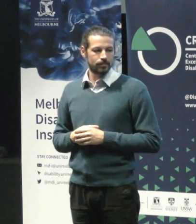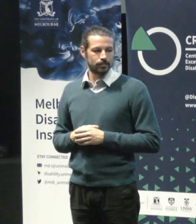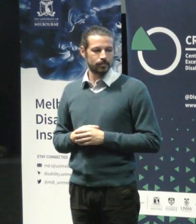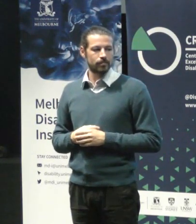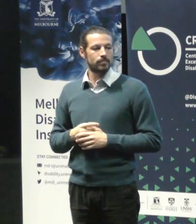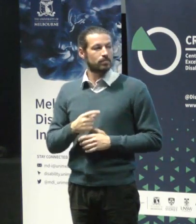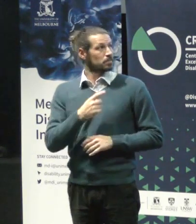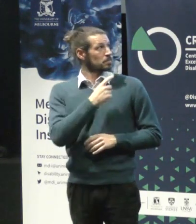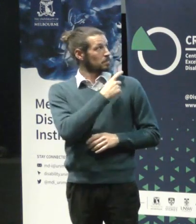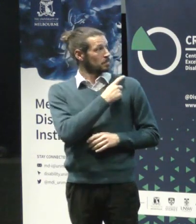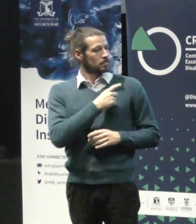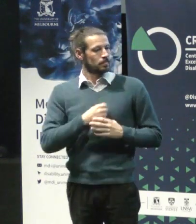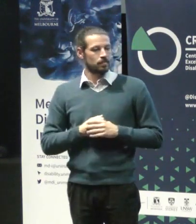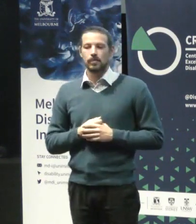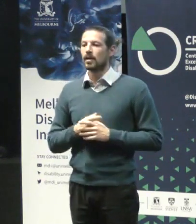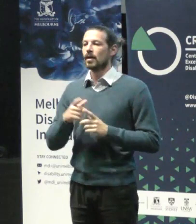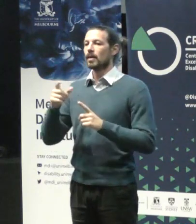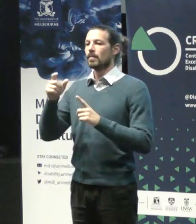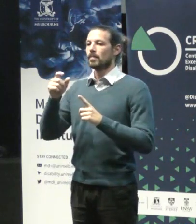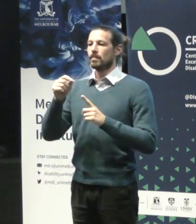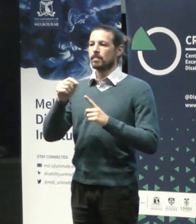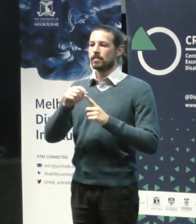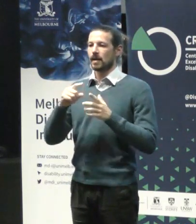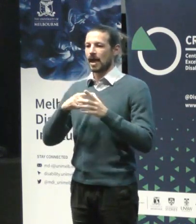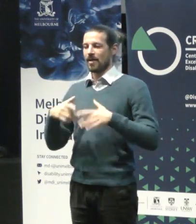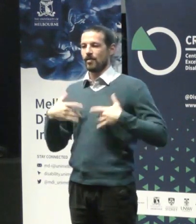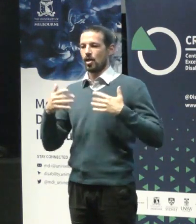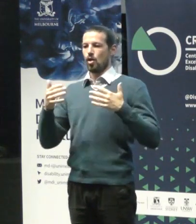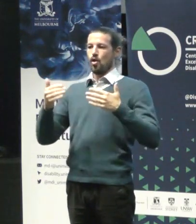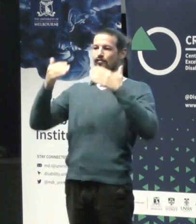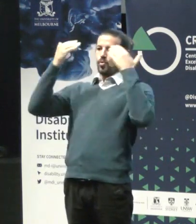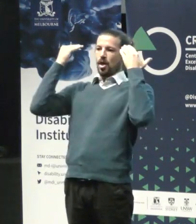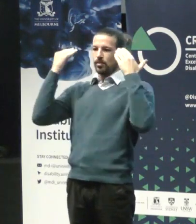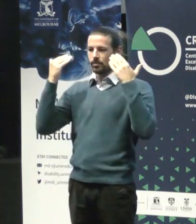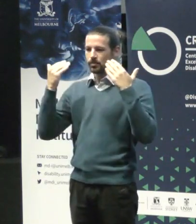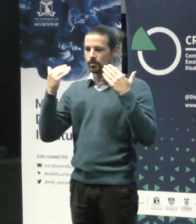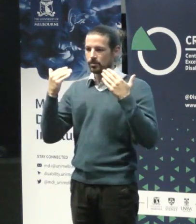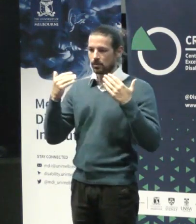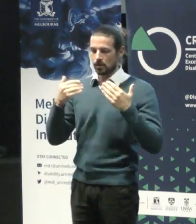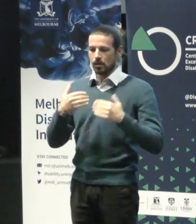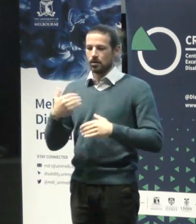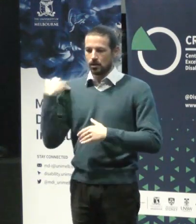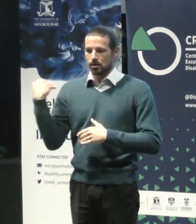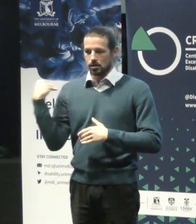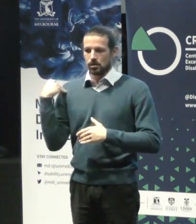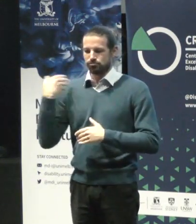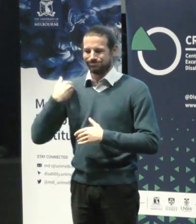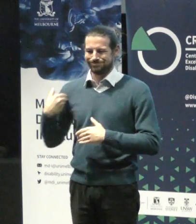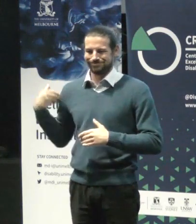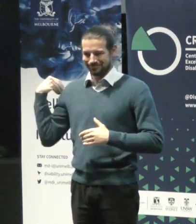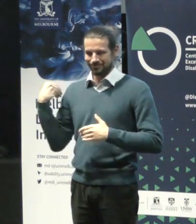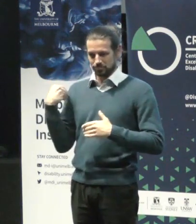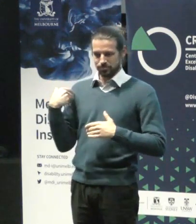And here are personal assistants becoming totally overwhelmed by the situation. You're called on too much. You're allowing yourself